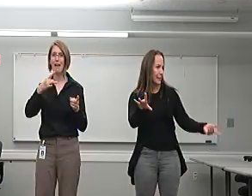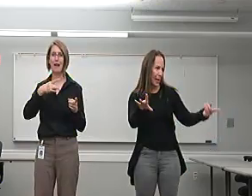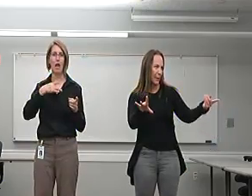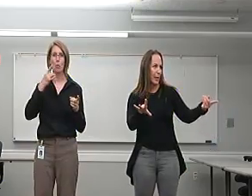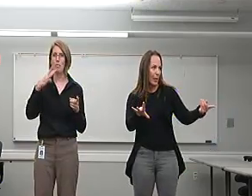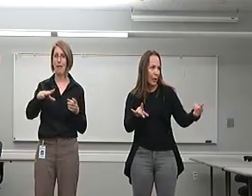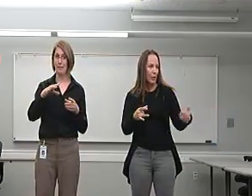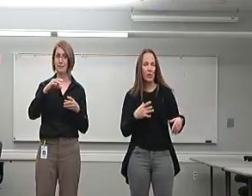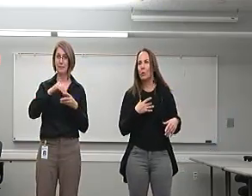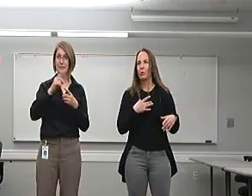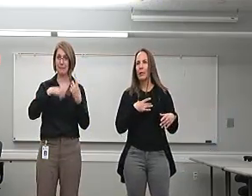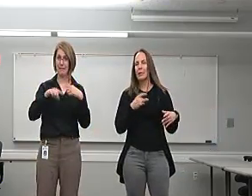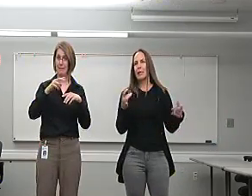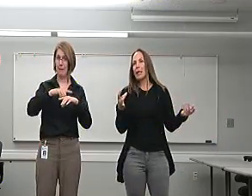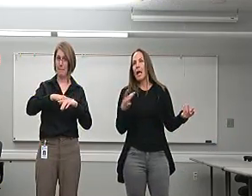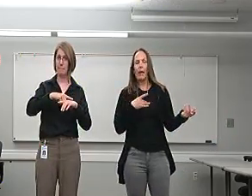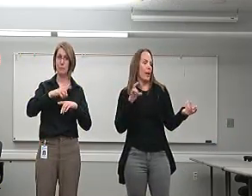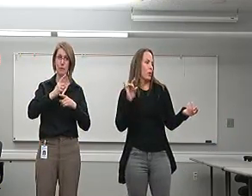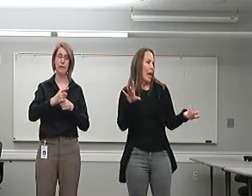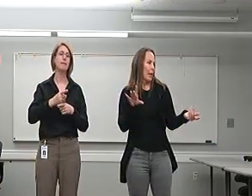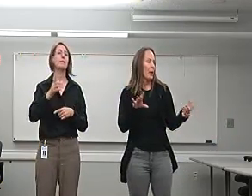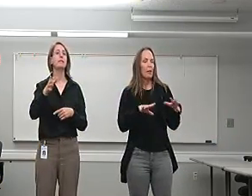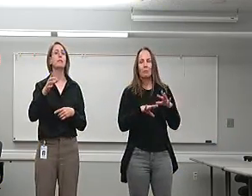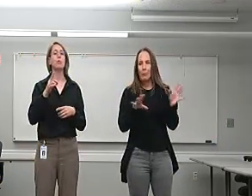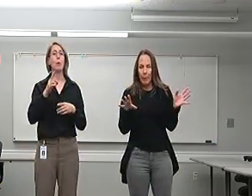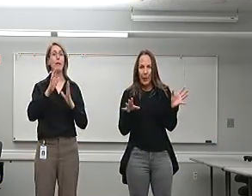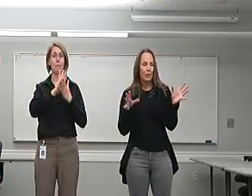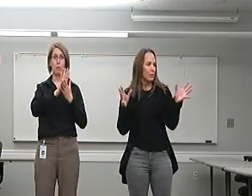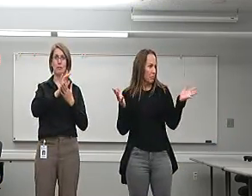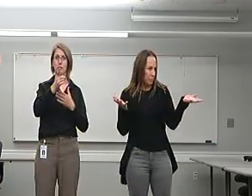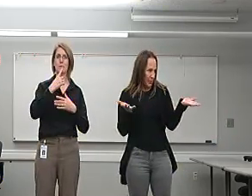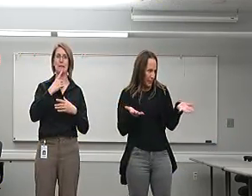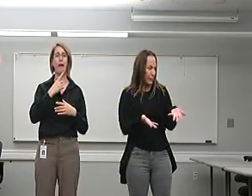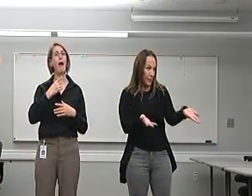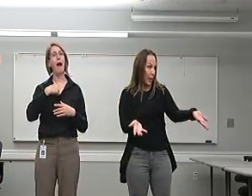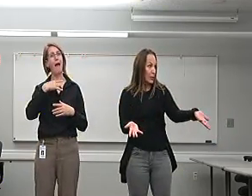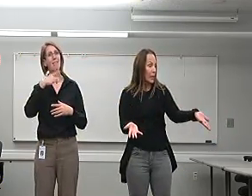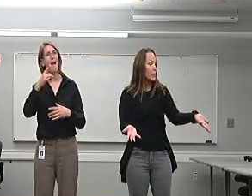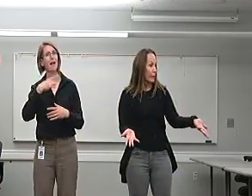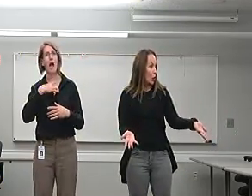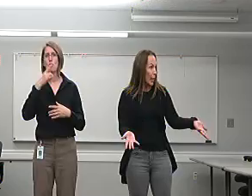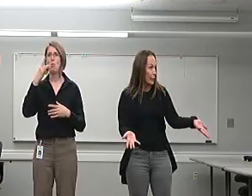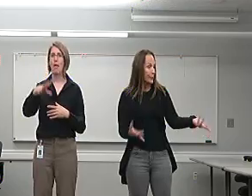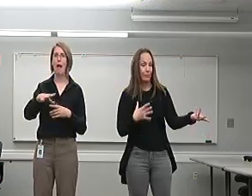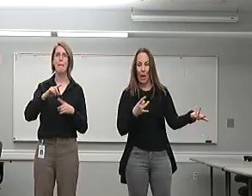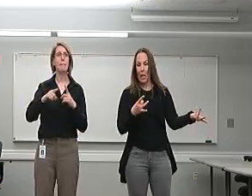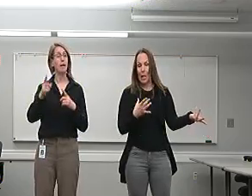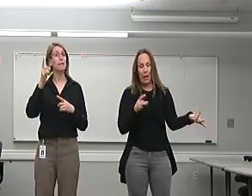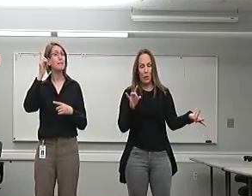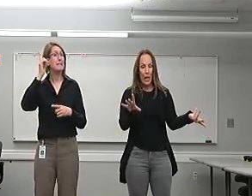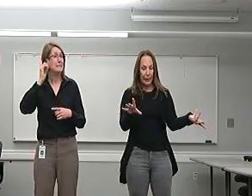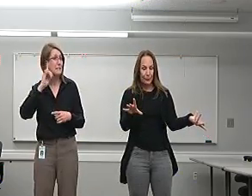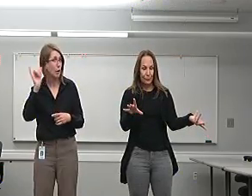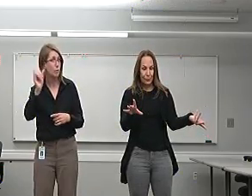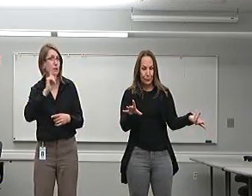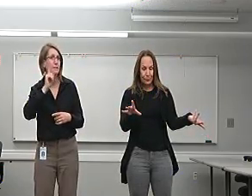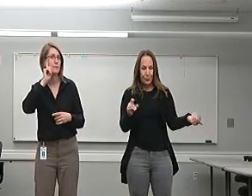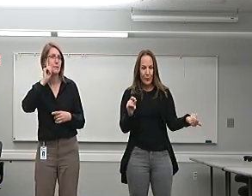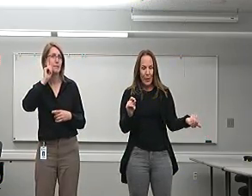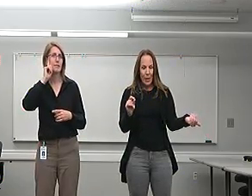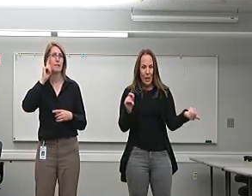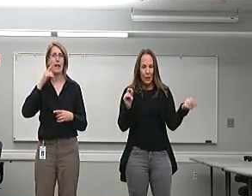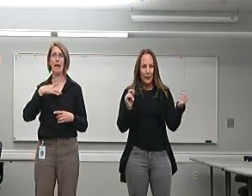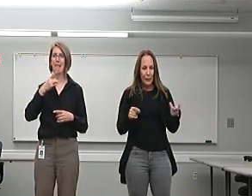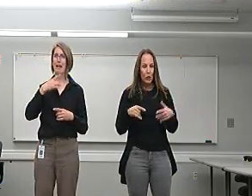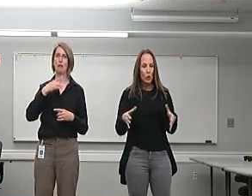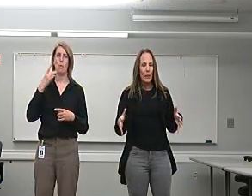So Leah says I like, I don't like. But it sounds like a deaf child. I like, I don't like. Leah's doing